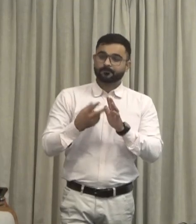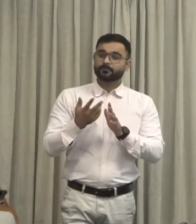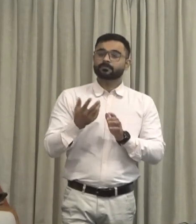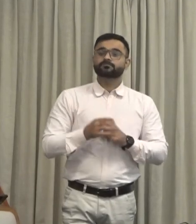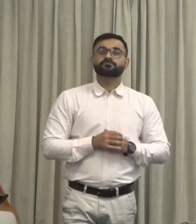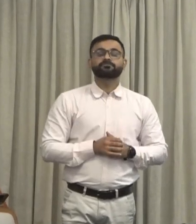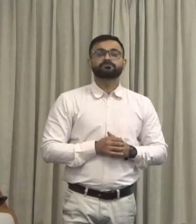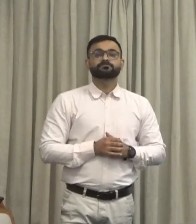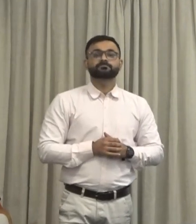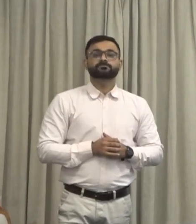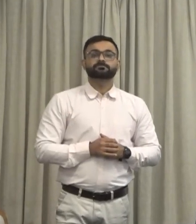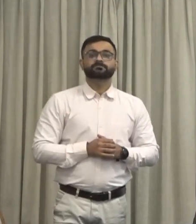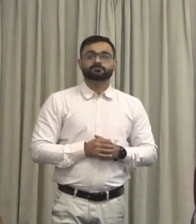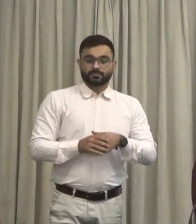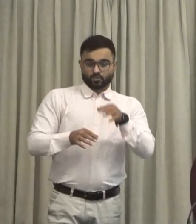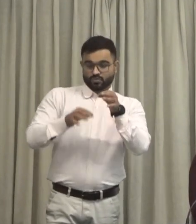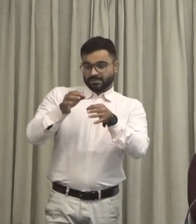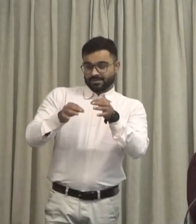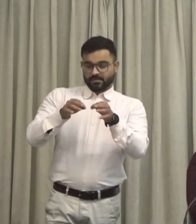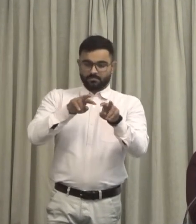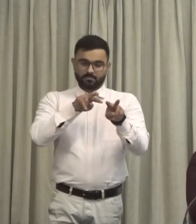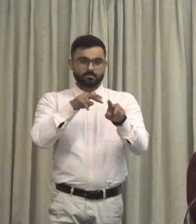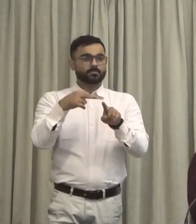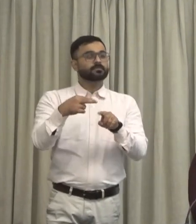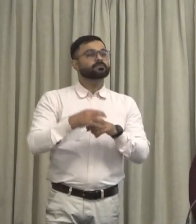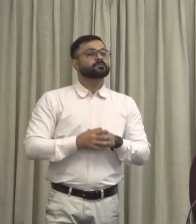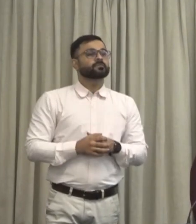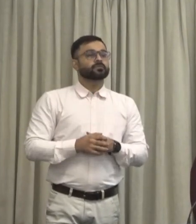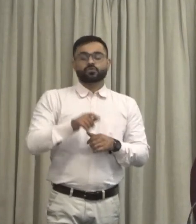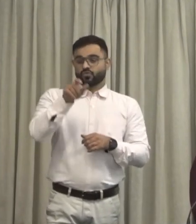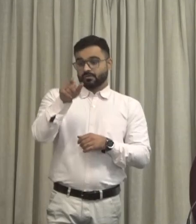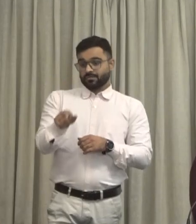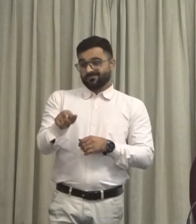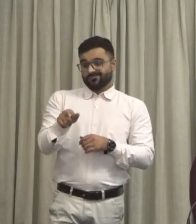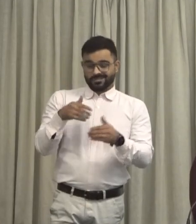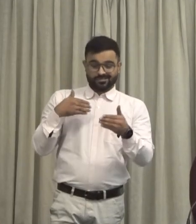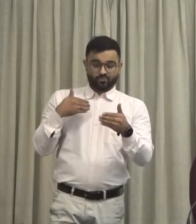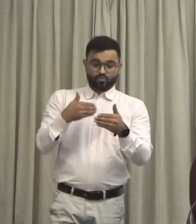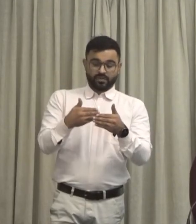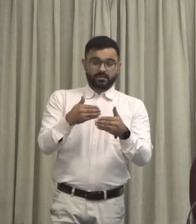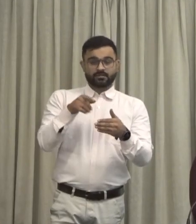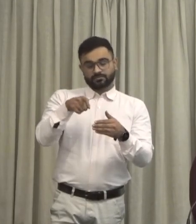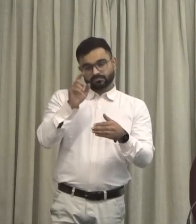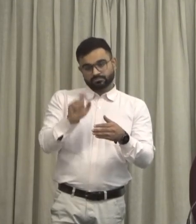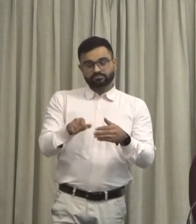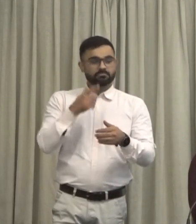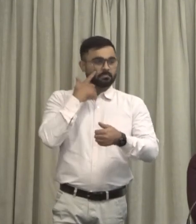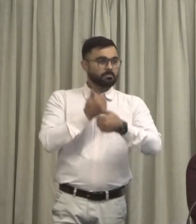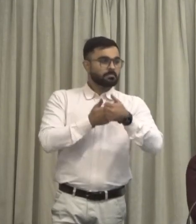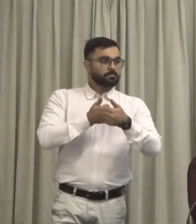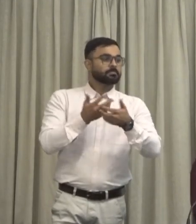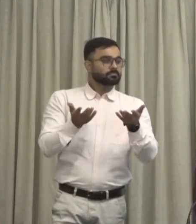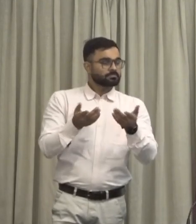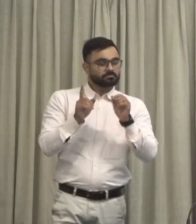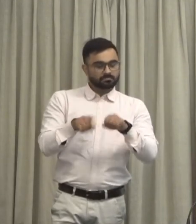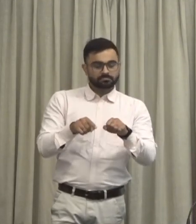as judged by the person or by the person close to them, that has to be assessed.